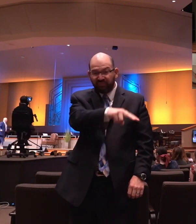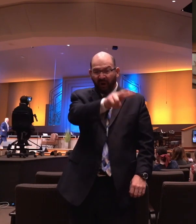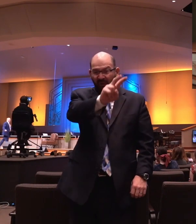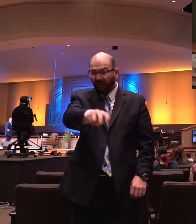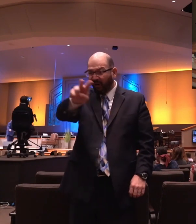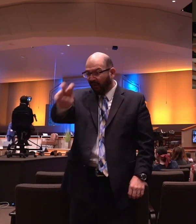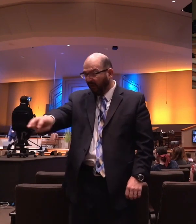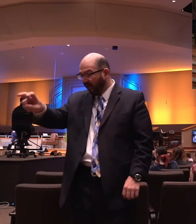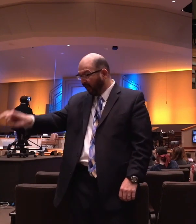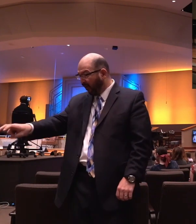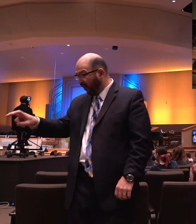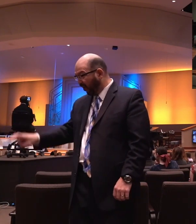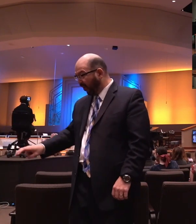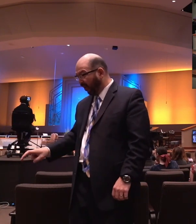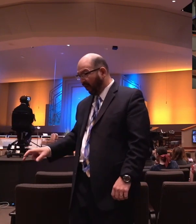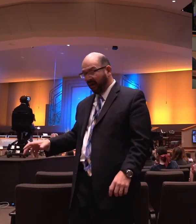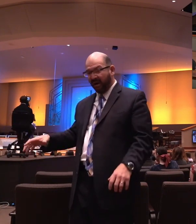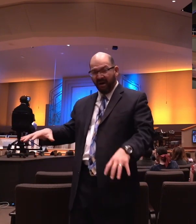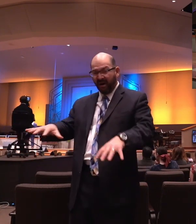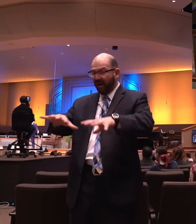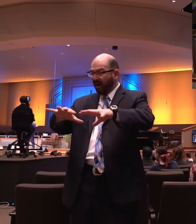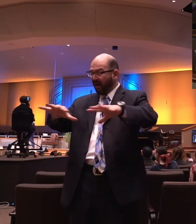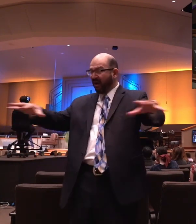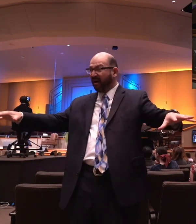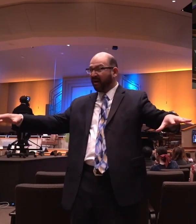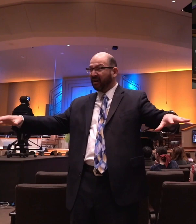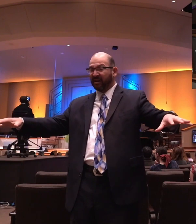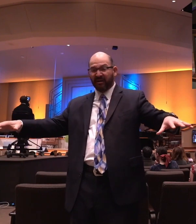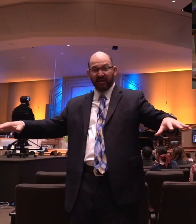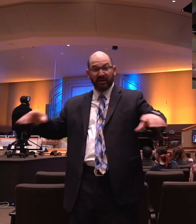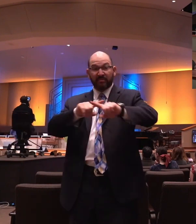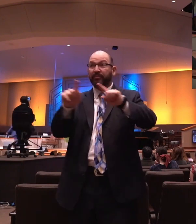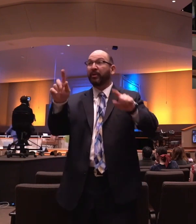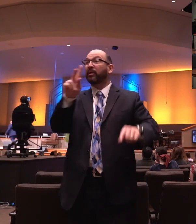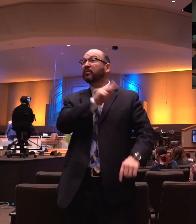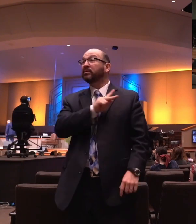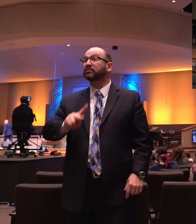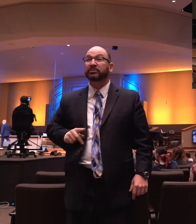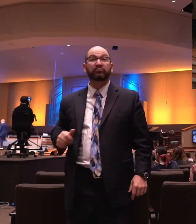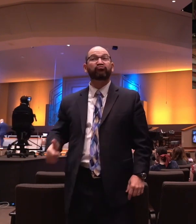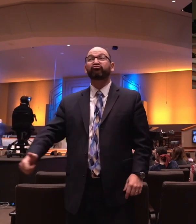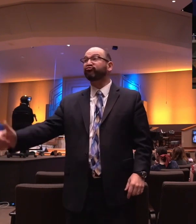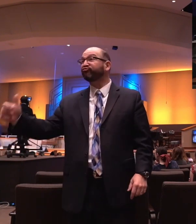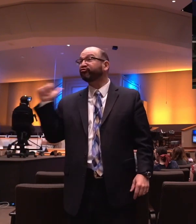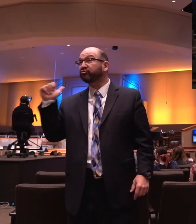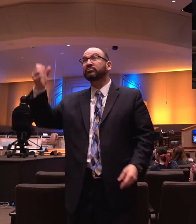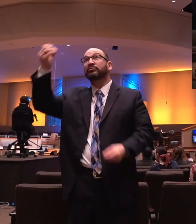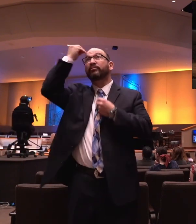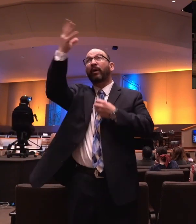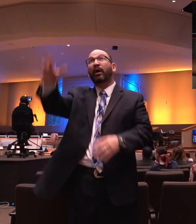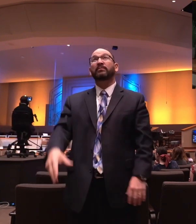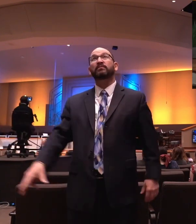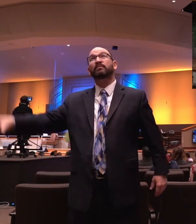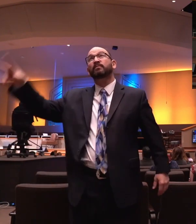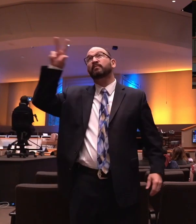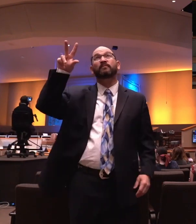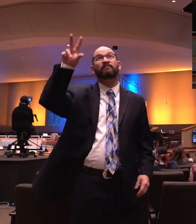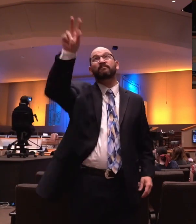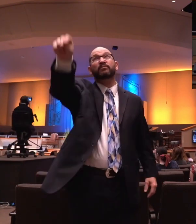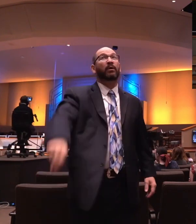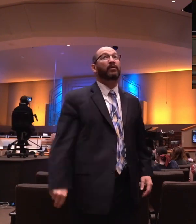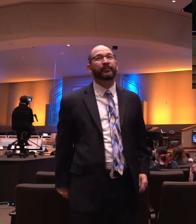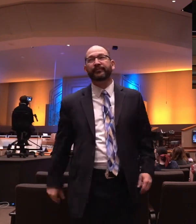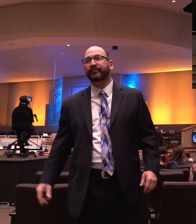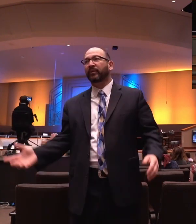It was horrible, but Pharaoh said, I'm not letting them go. And plague